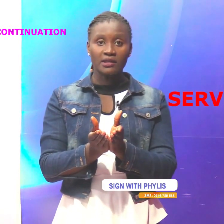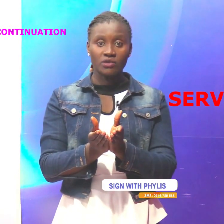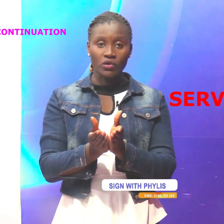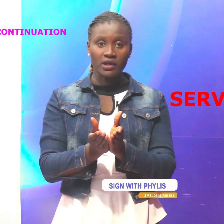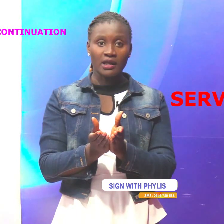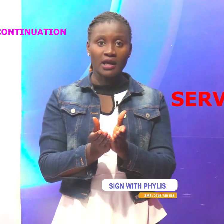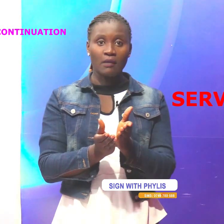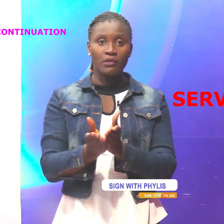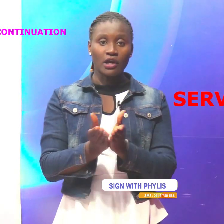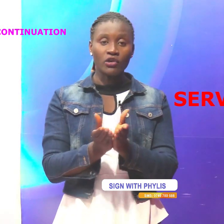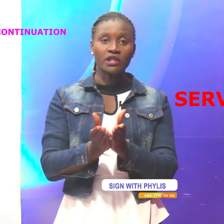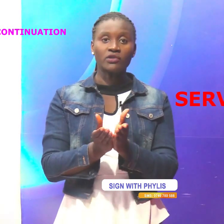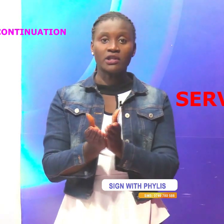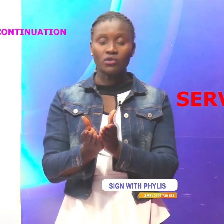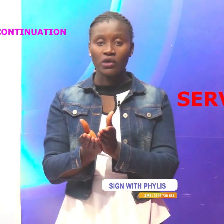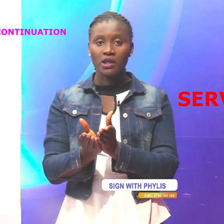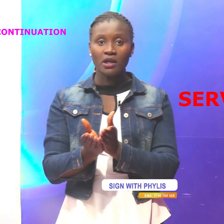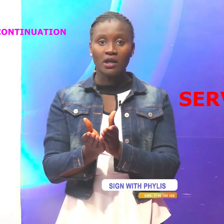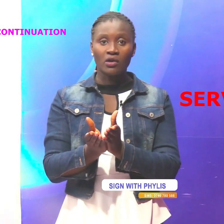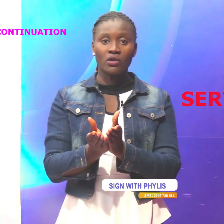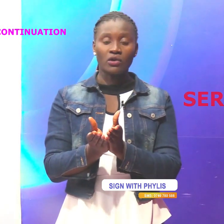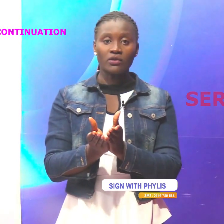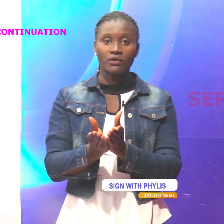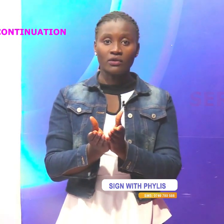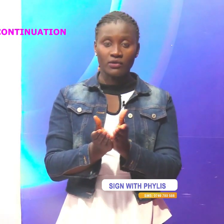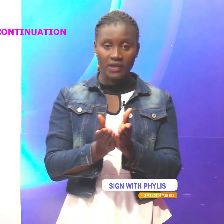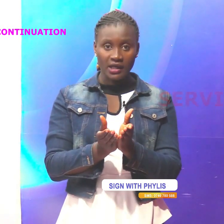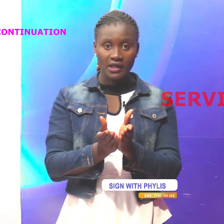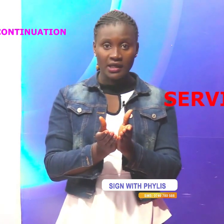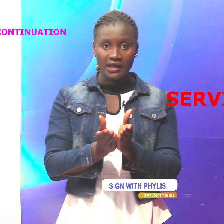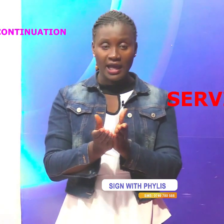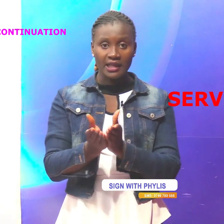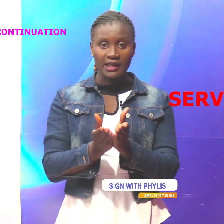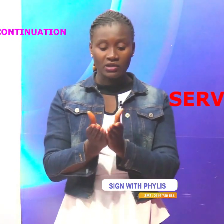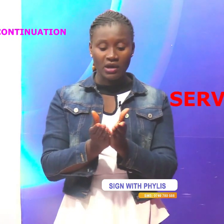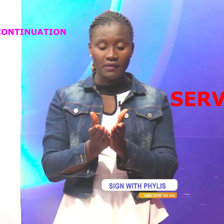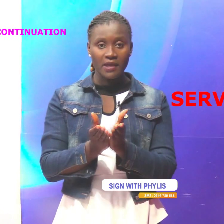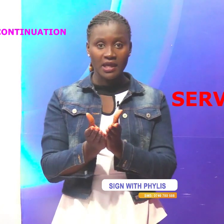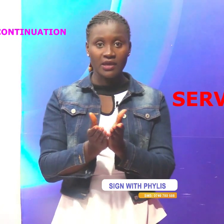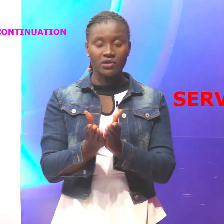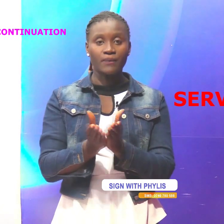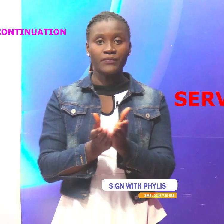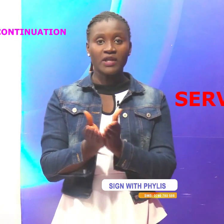story. The content on the story or on the line that you are making. So